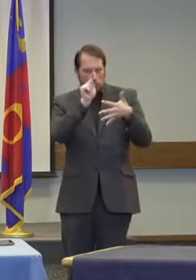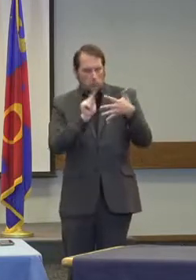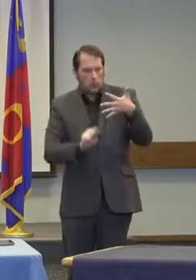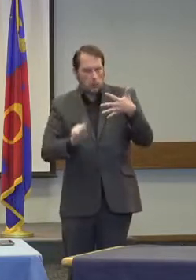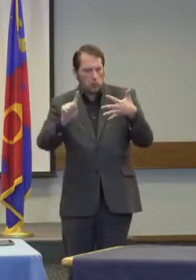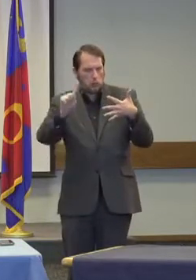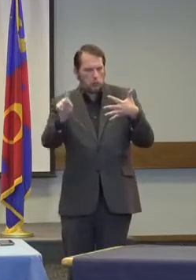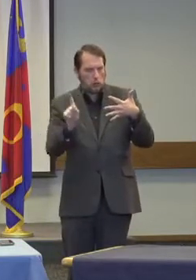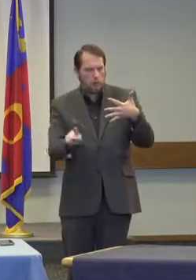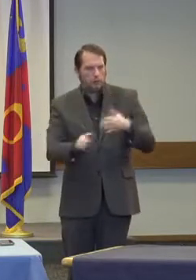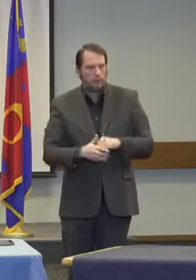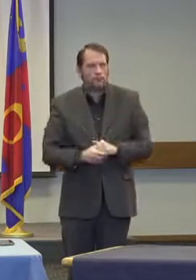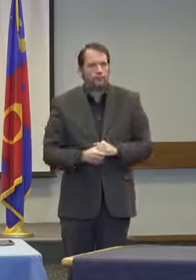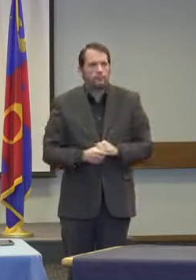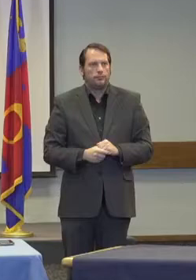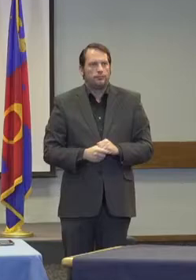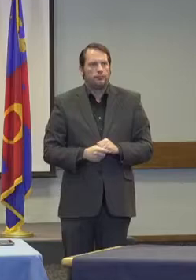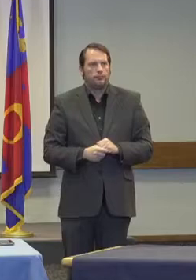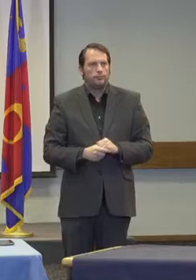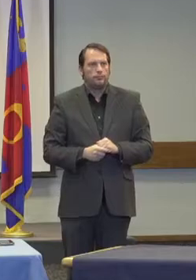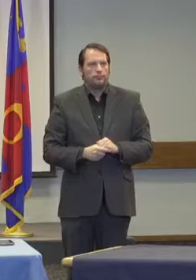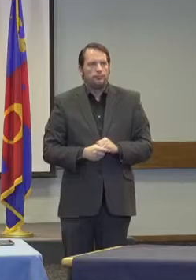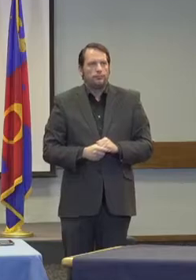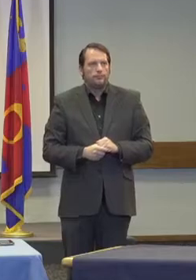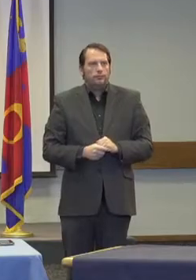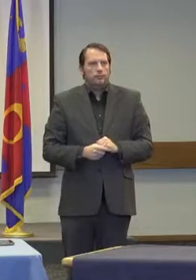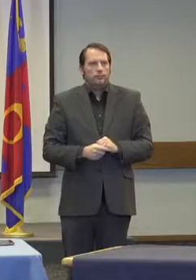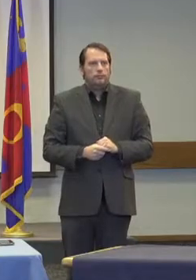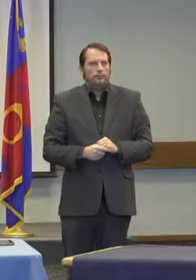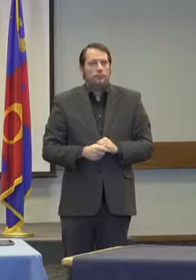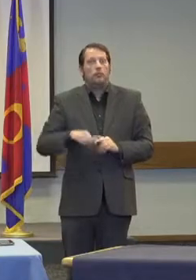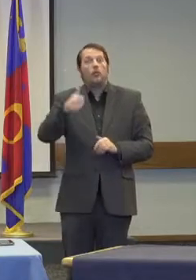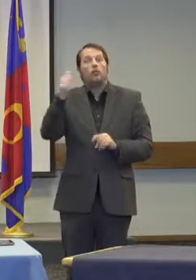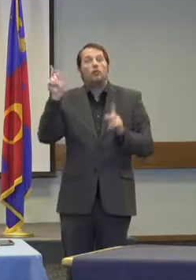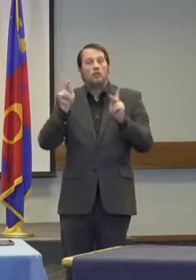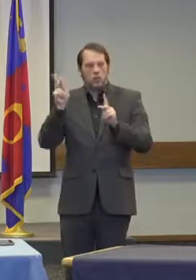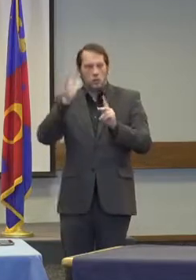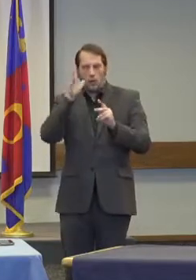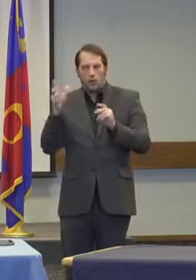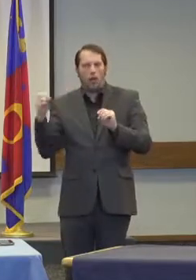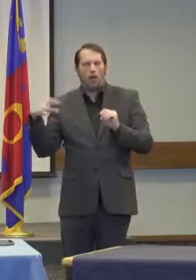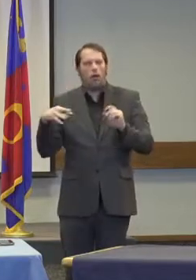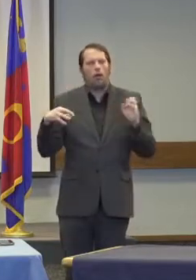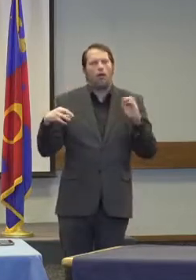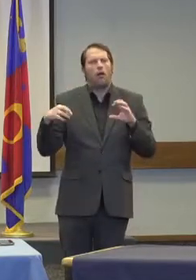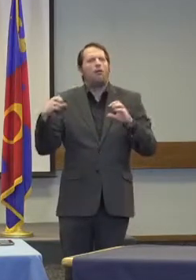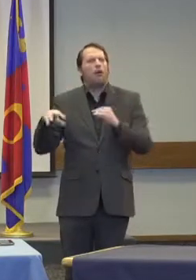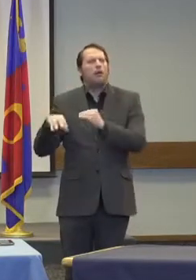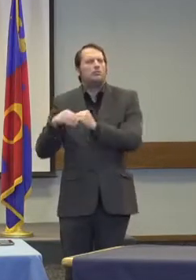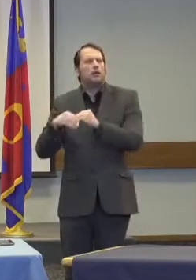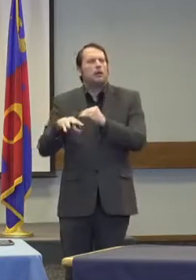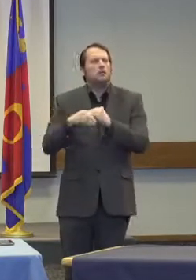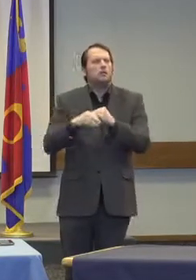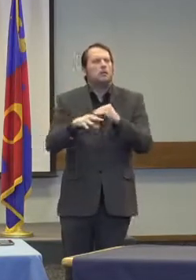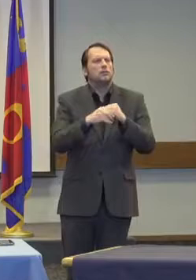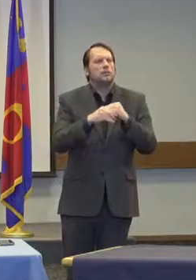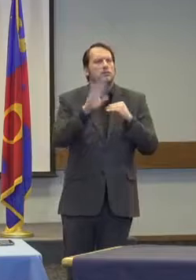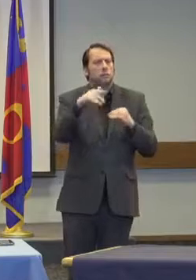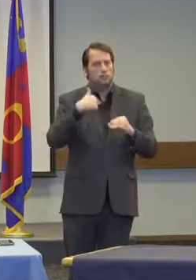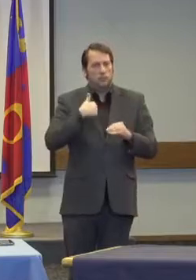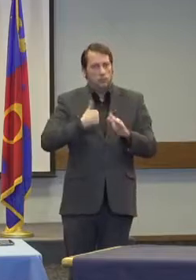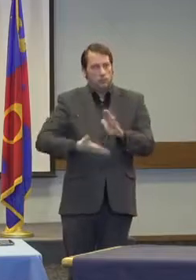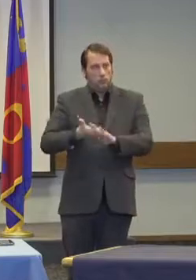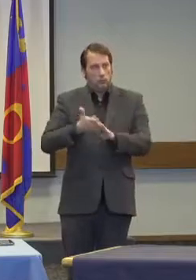and other people will be up here adding to this discussion. I'm not the person who runs the schools. I am not the chief